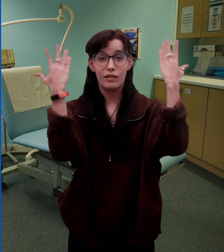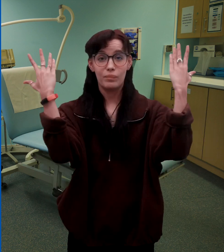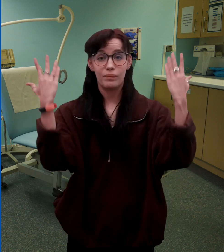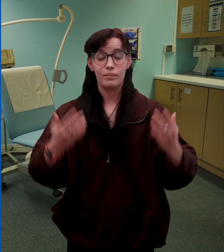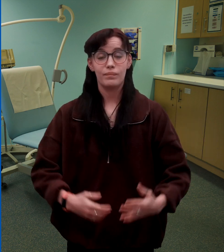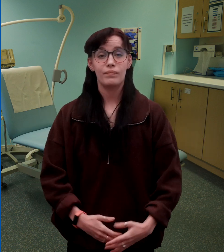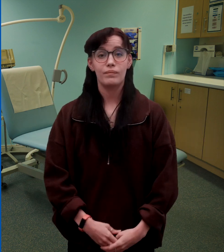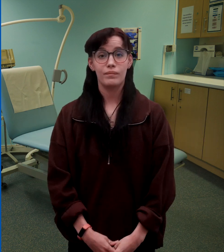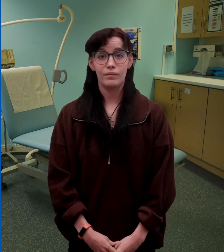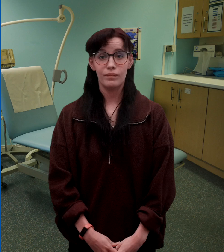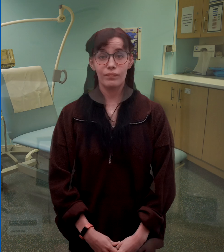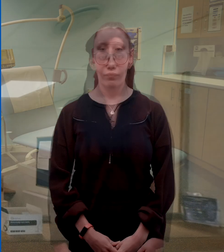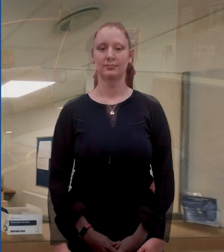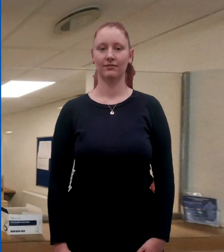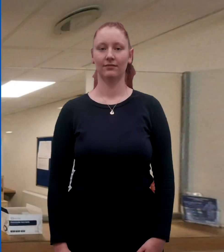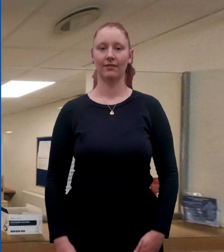day.